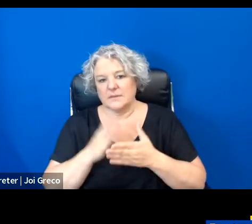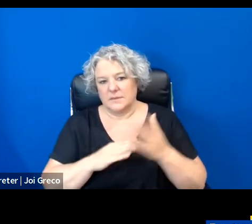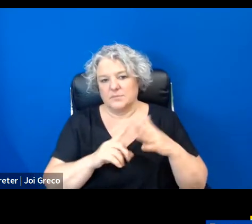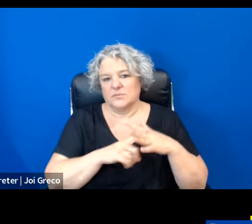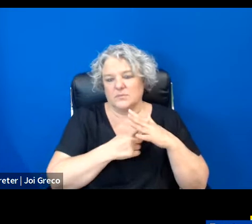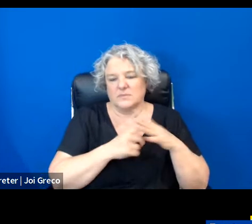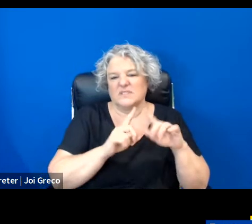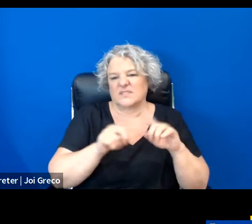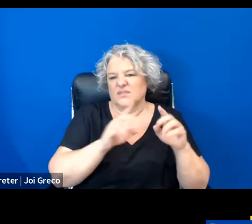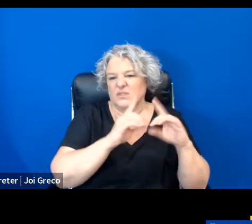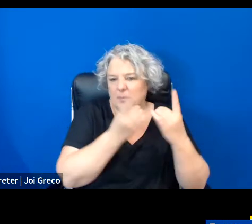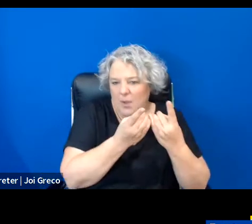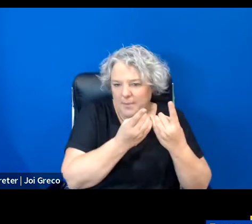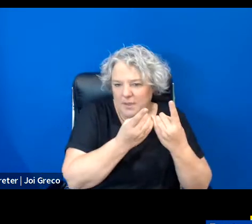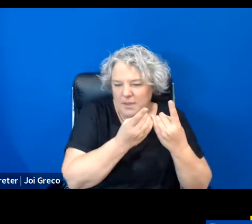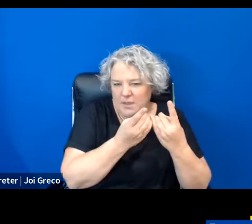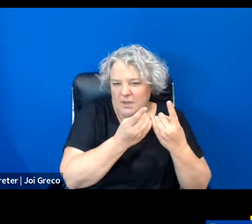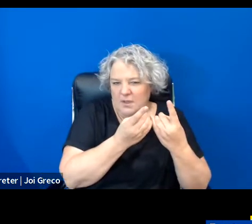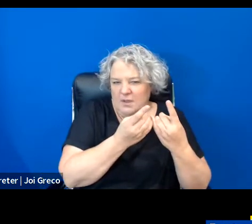different departments like